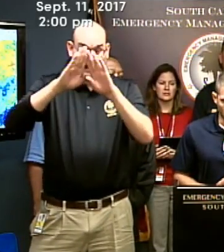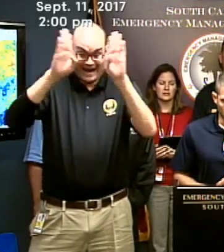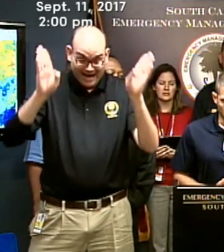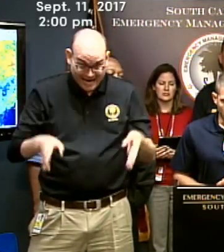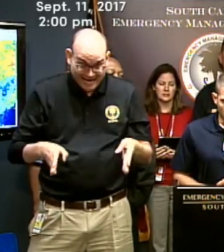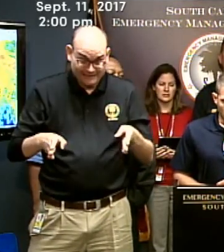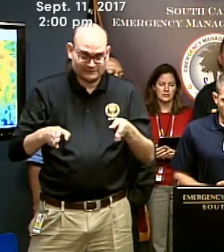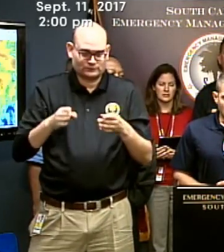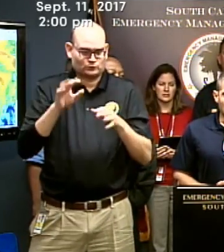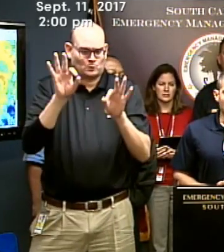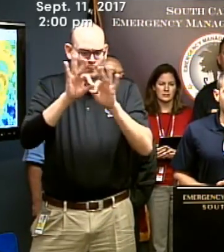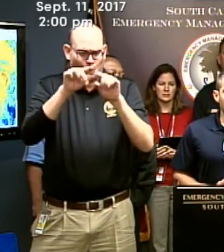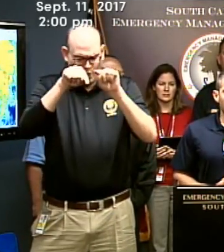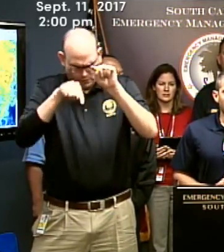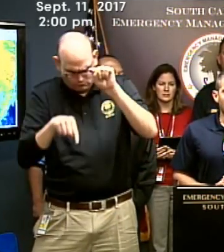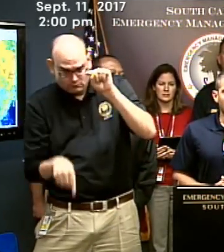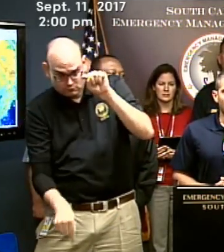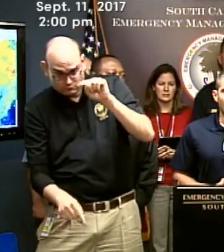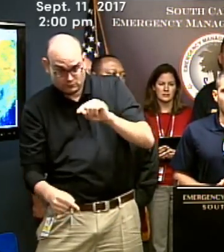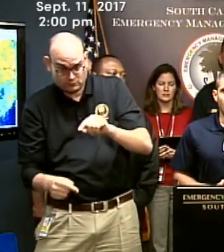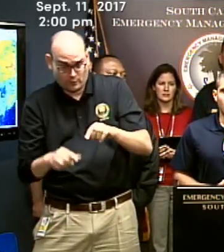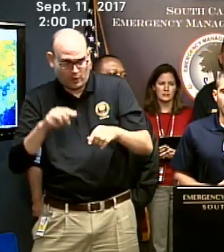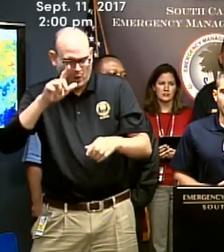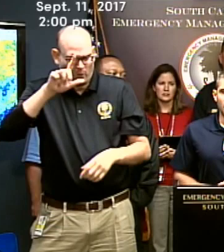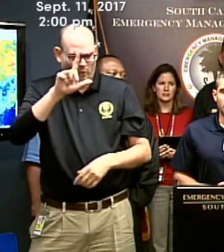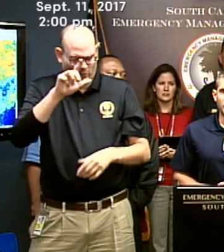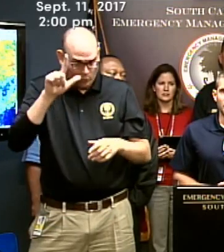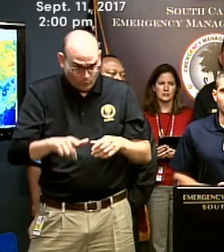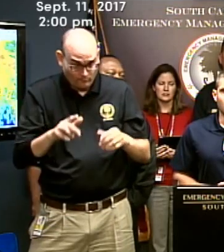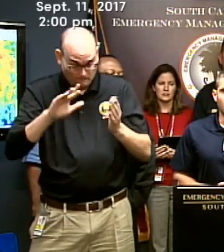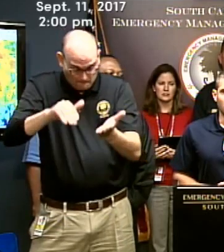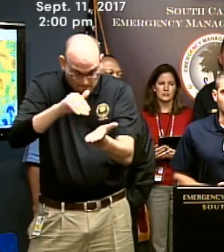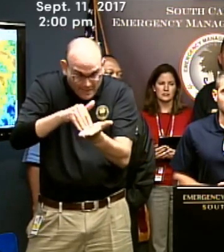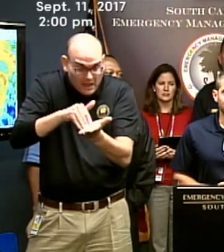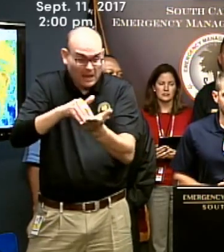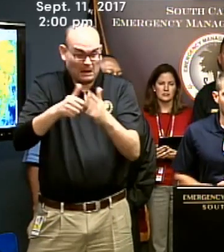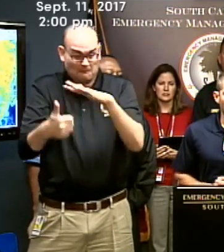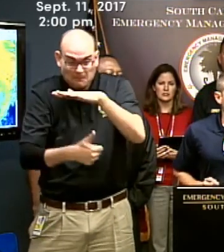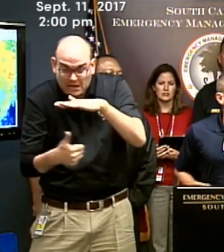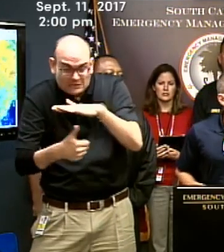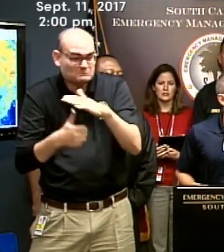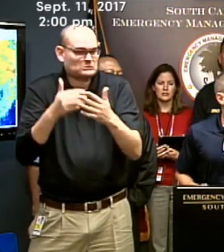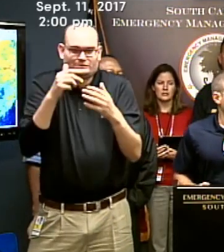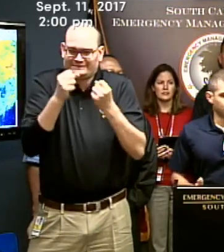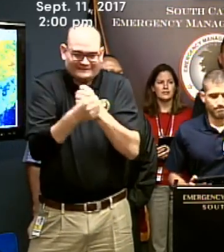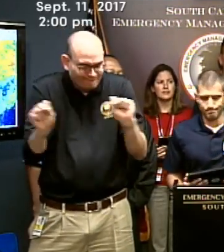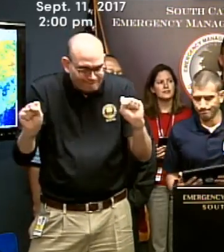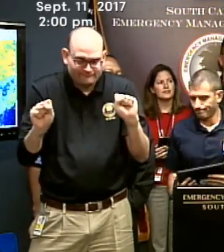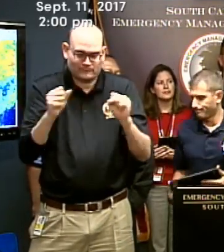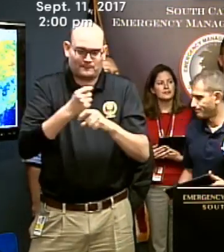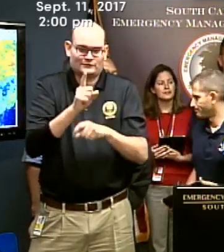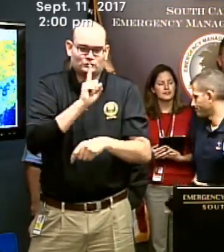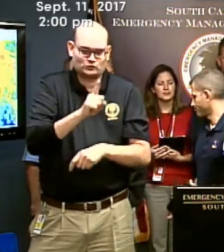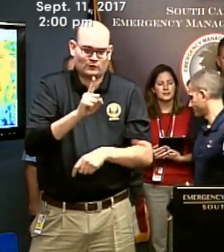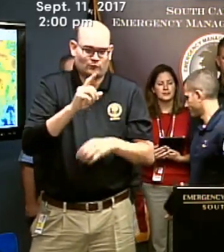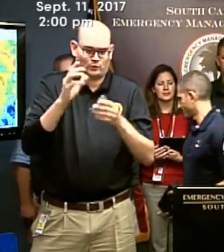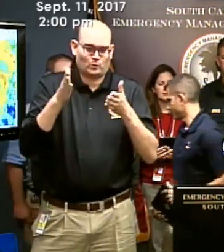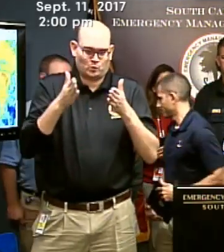from windows. And make sure that you have more than one way of receiving warnings. Thank you, Governor. Thank